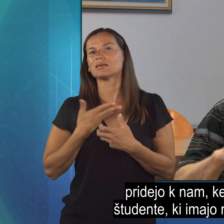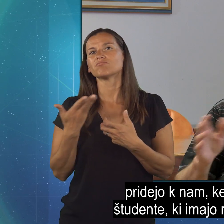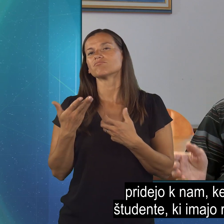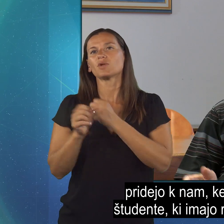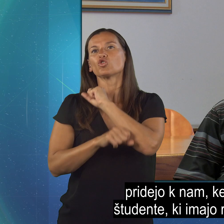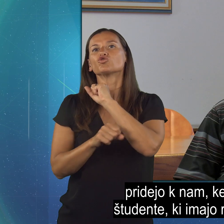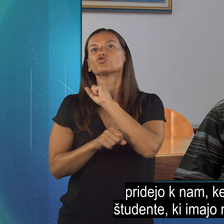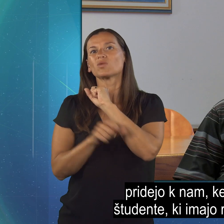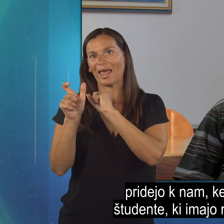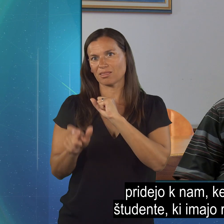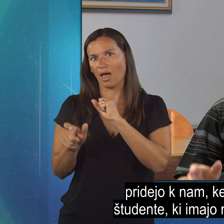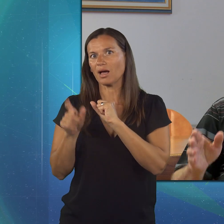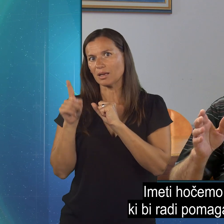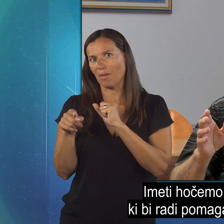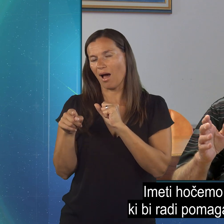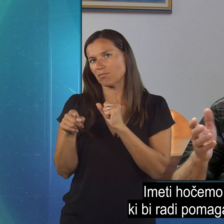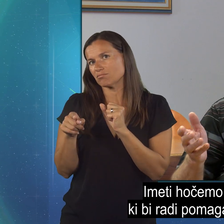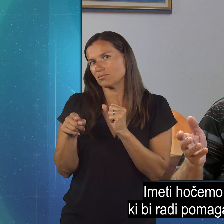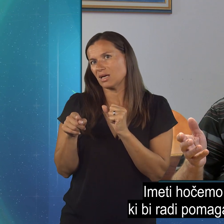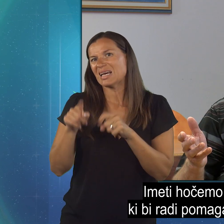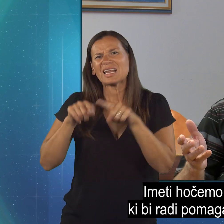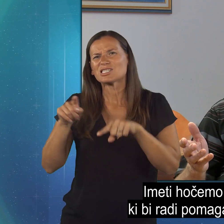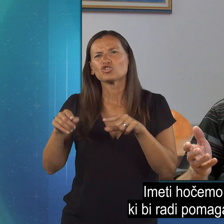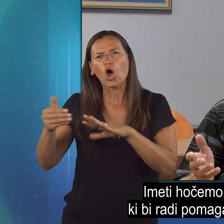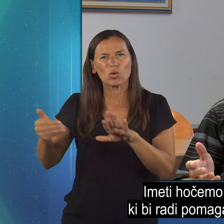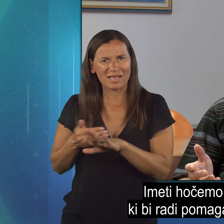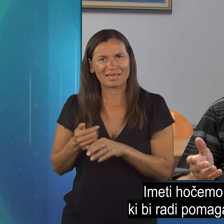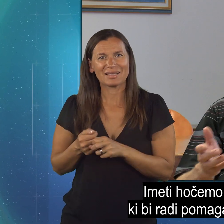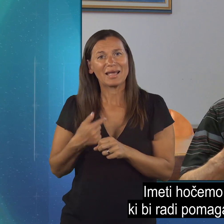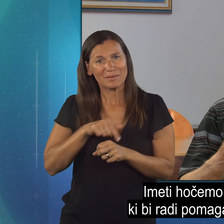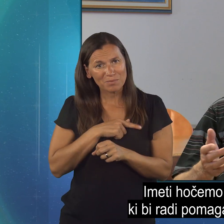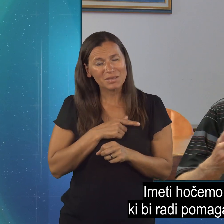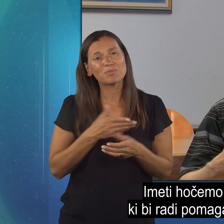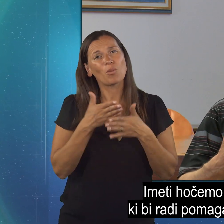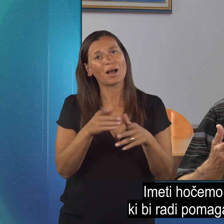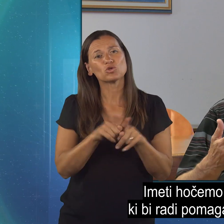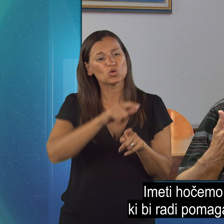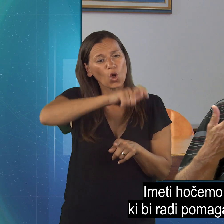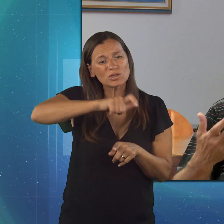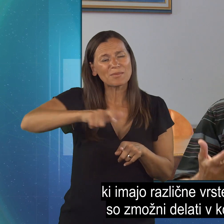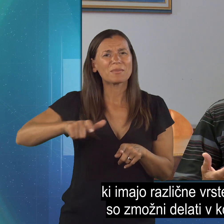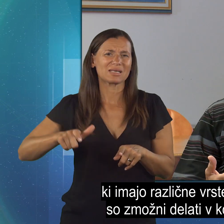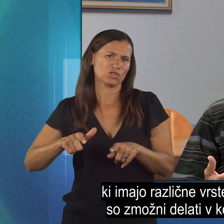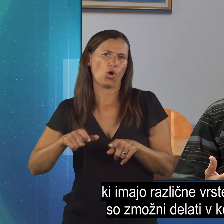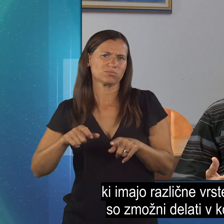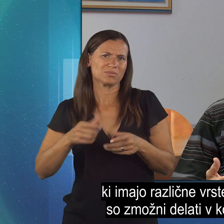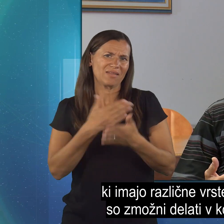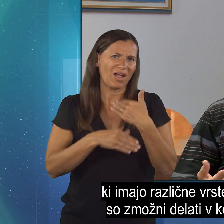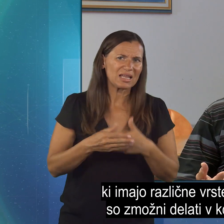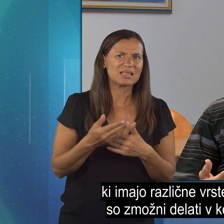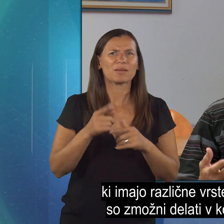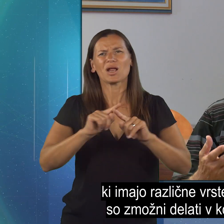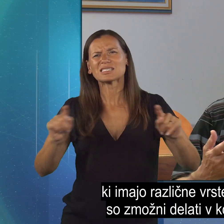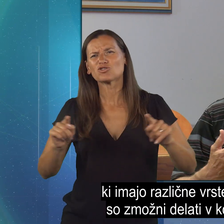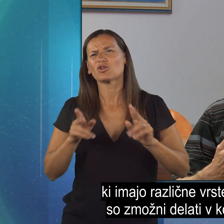have a diverse background. So we want to have people to help people who are disabled, who have different types of